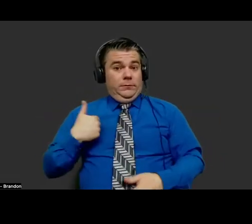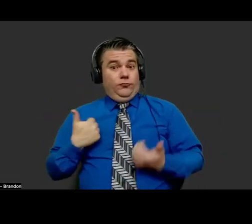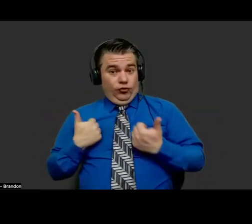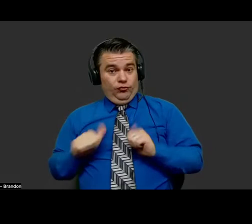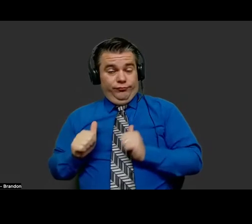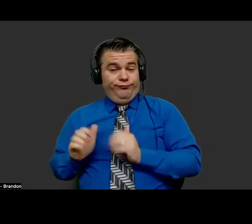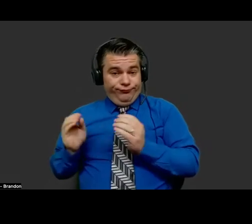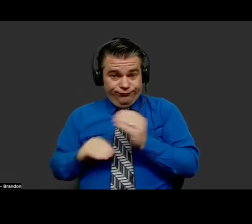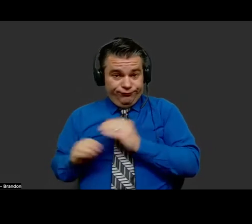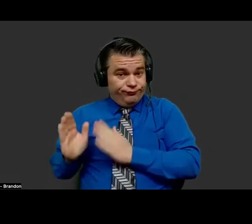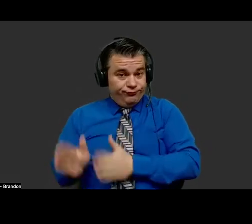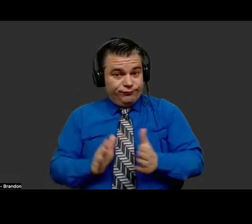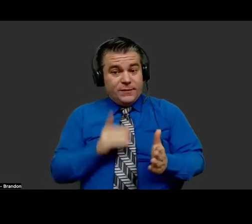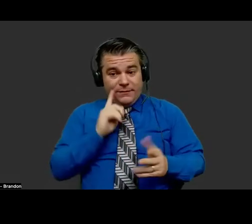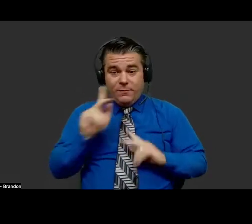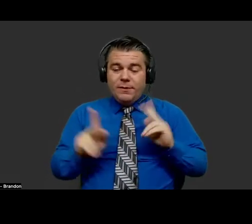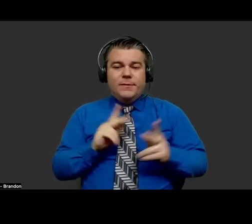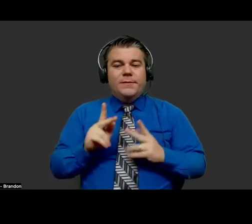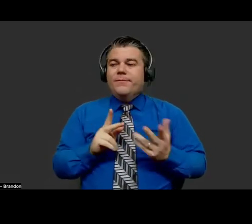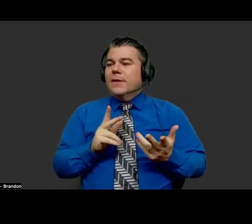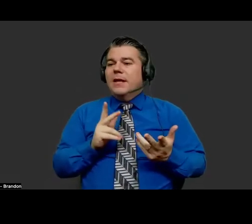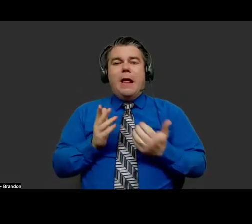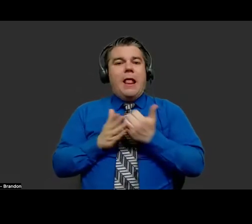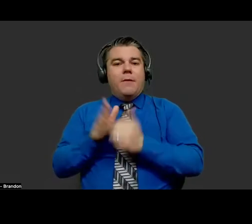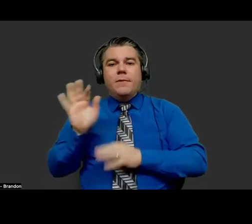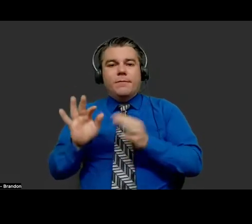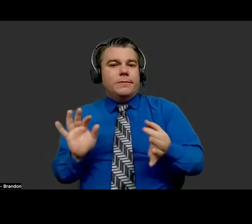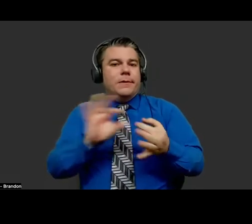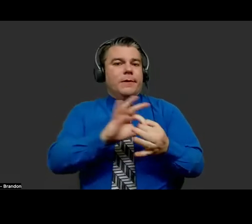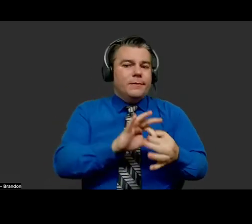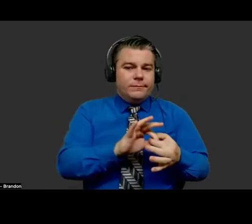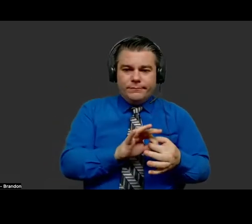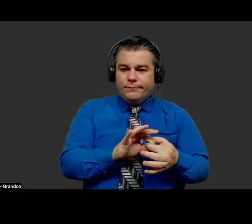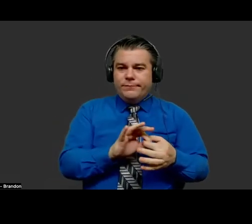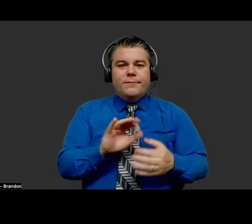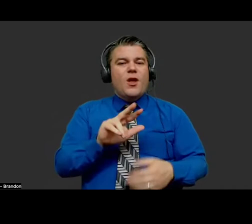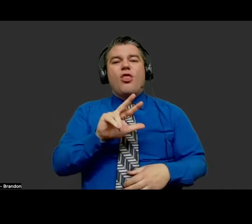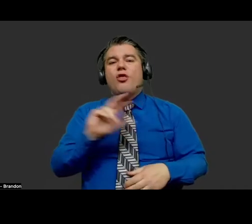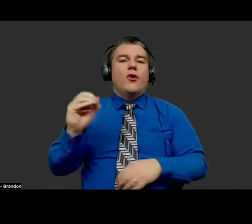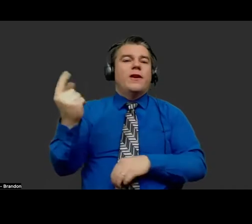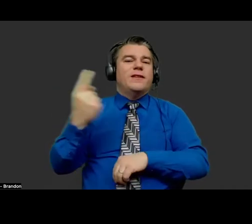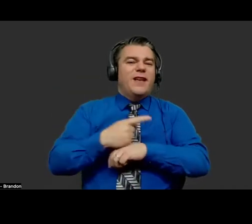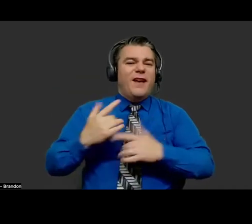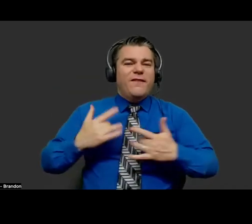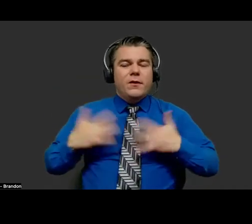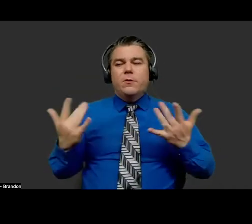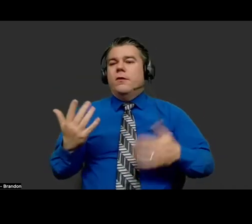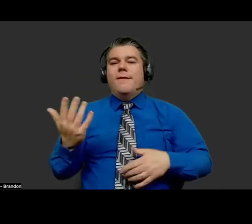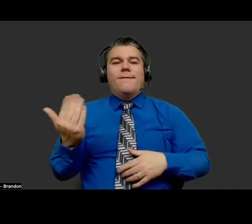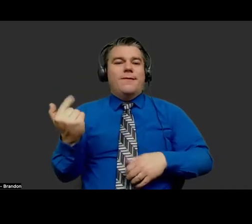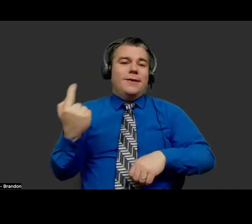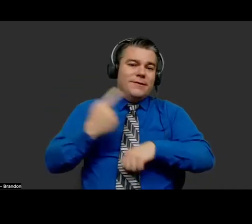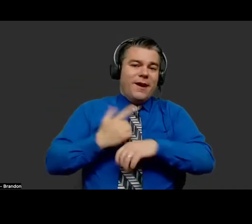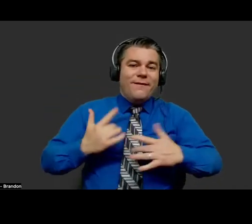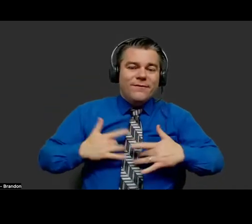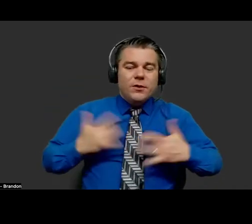for people, like plugging them into like a 30-day event or a 15-day event, or even